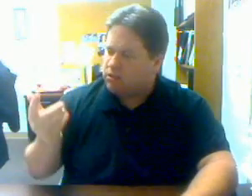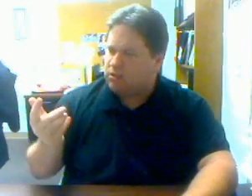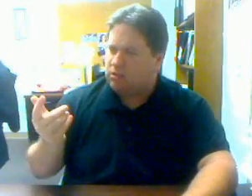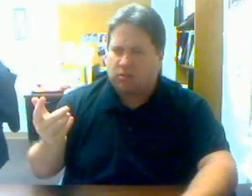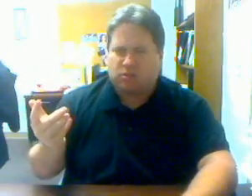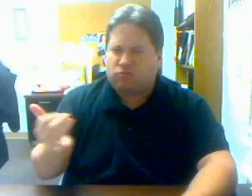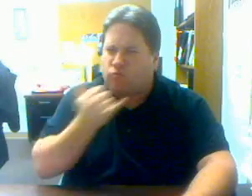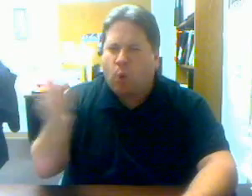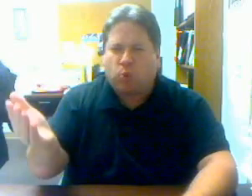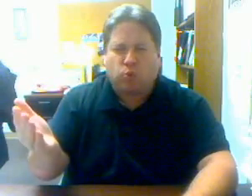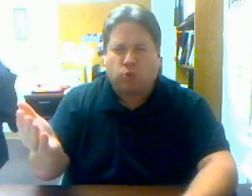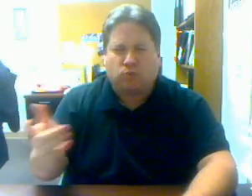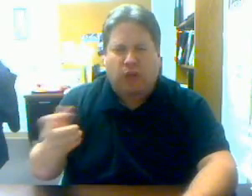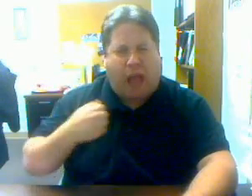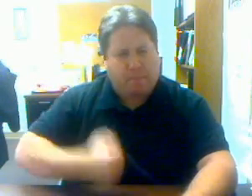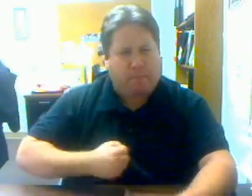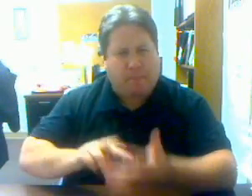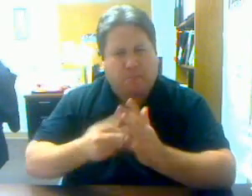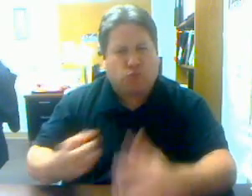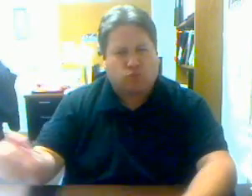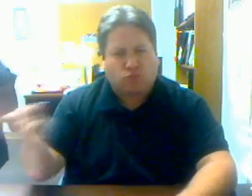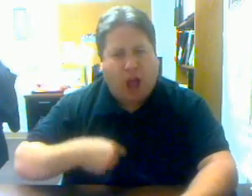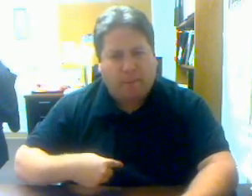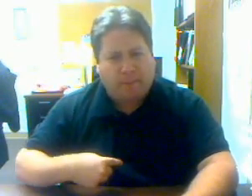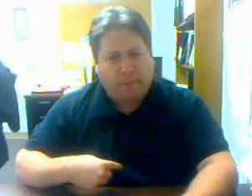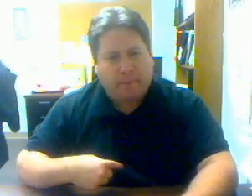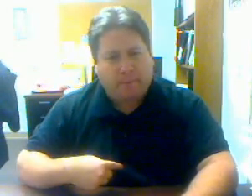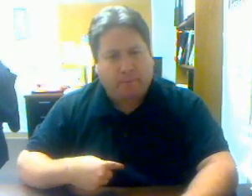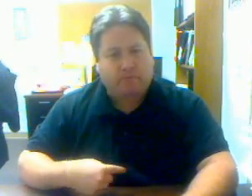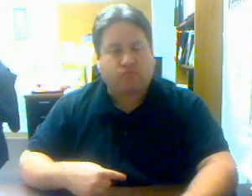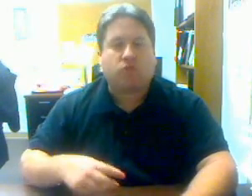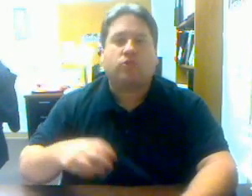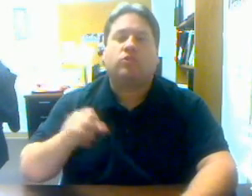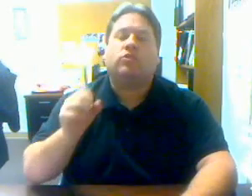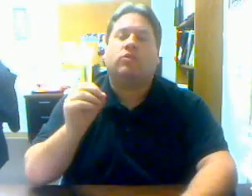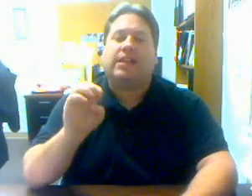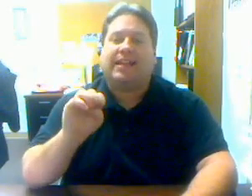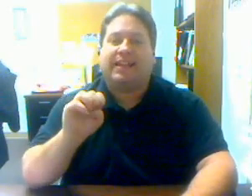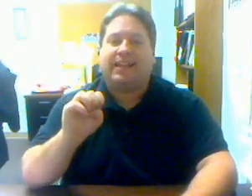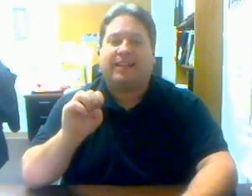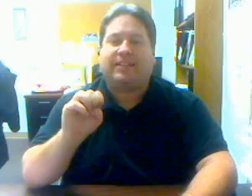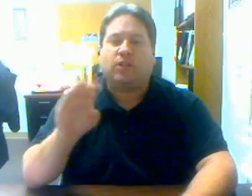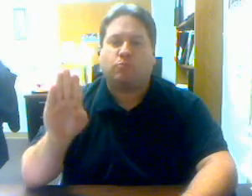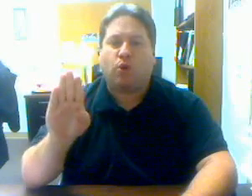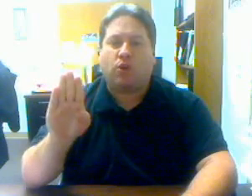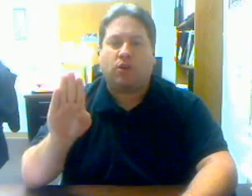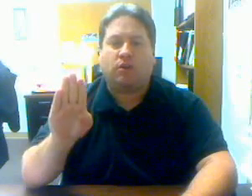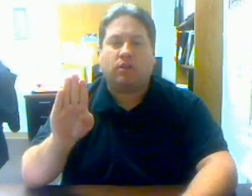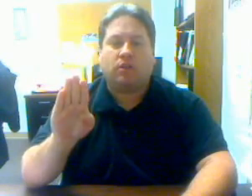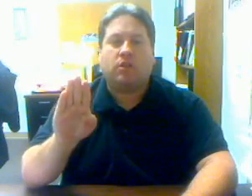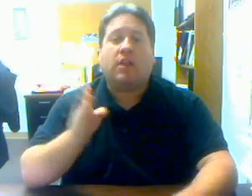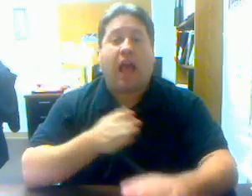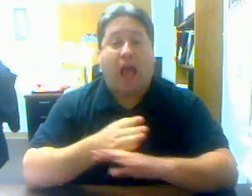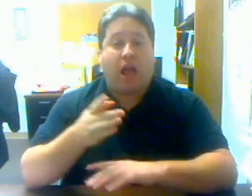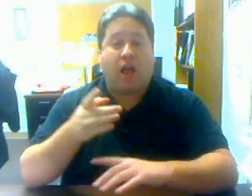how I do this. They are supposed to give me attention. So the extinction burst is after we target the behavior will actually get worse until it gets